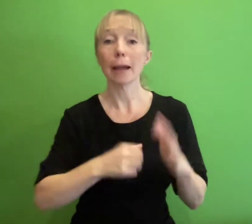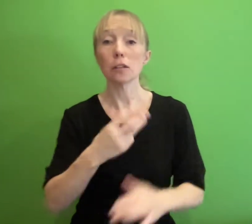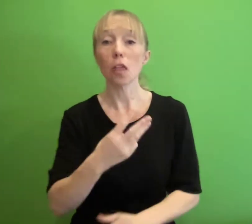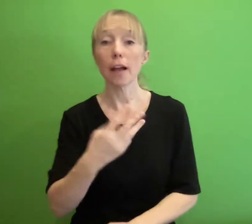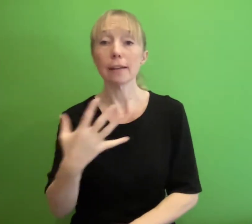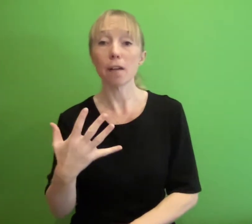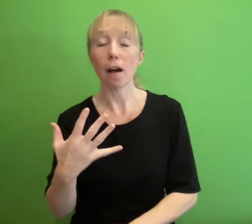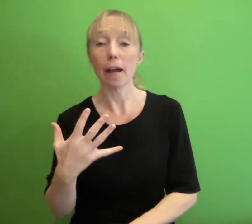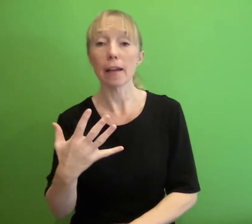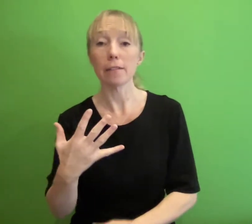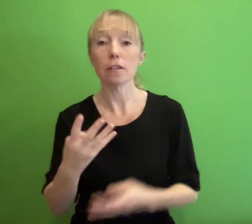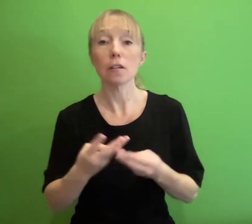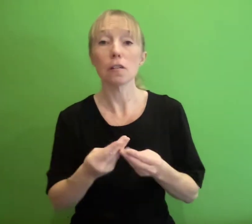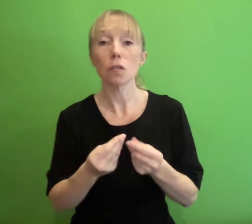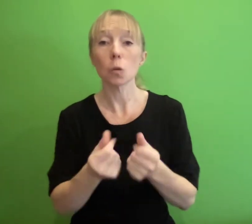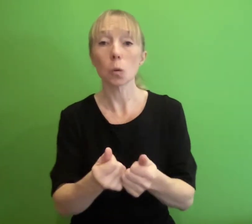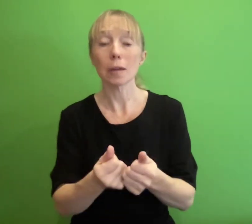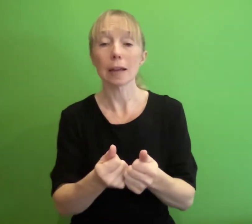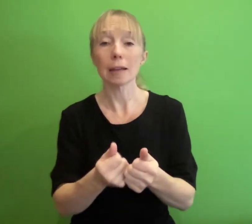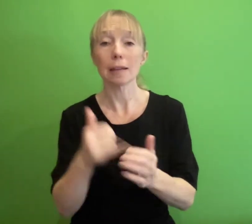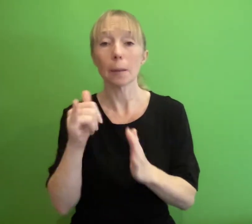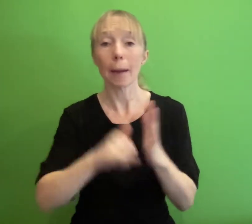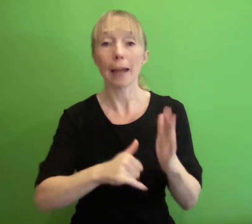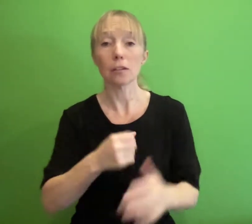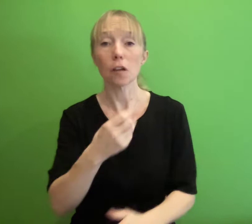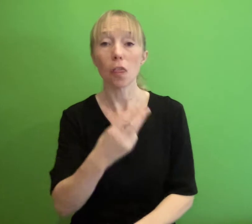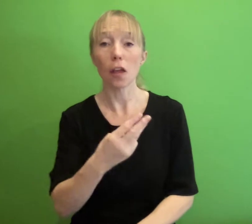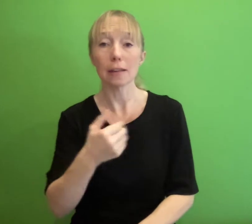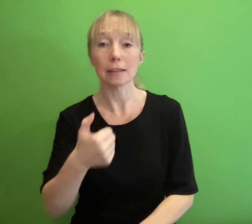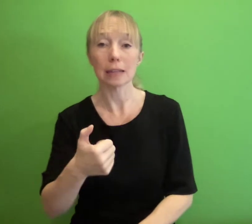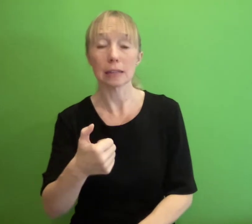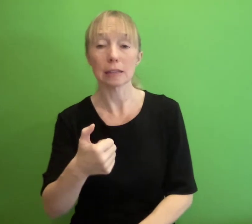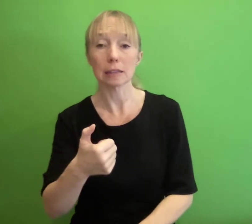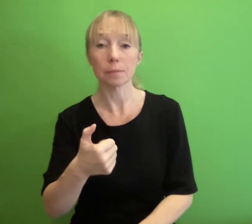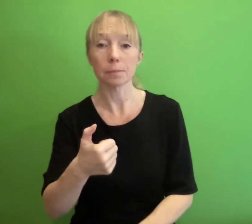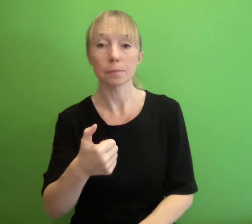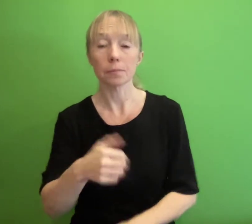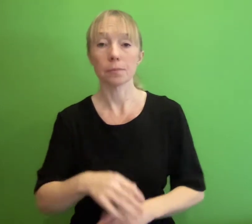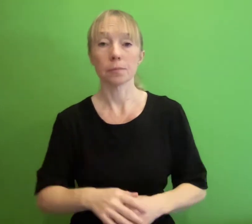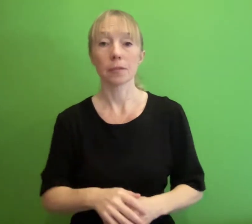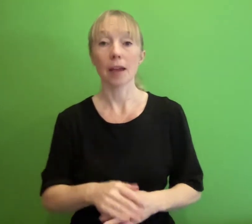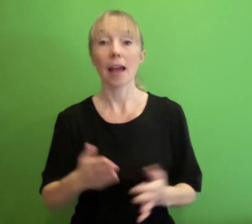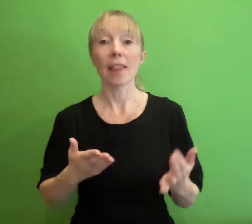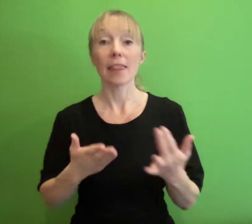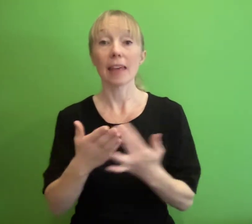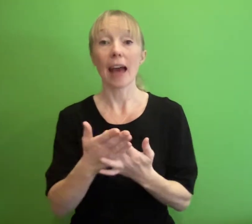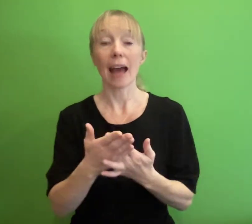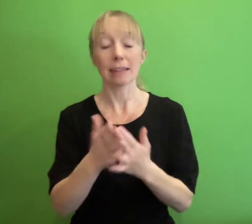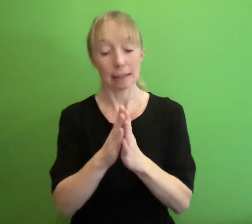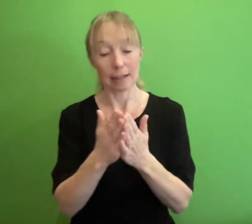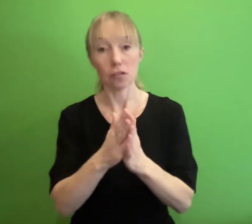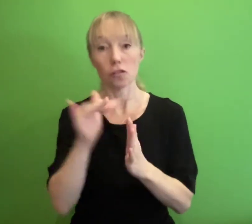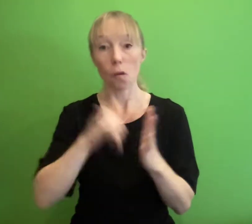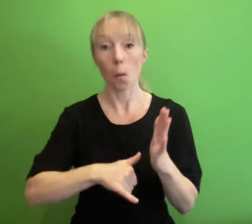Resources, page 36. The Access to Literature report is available in the following